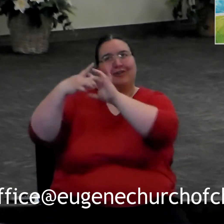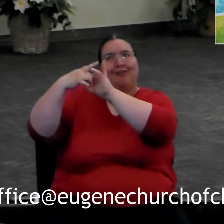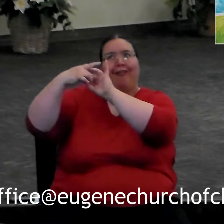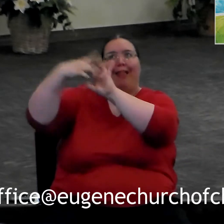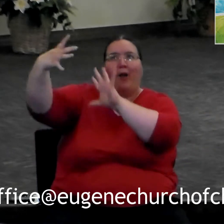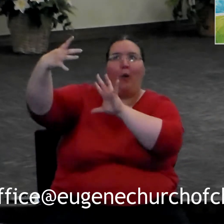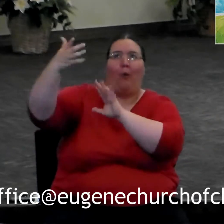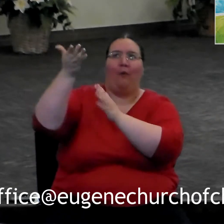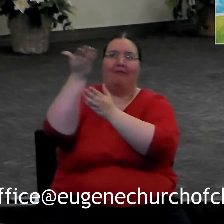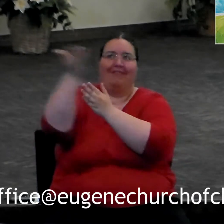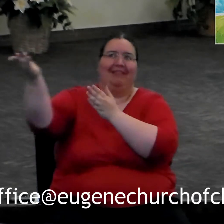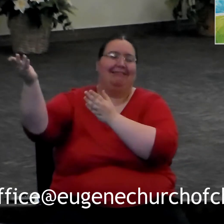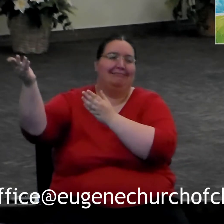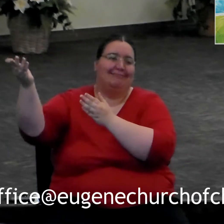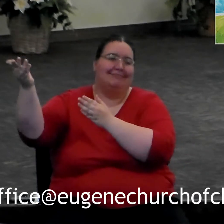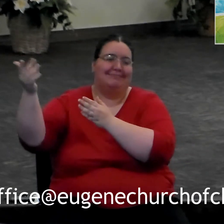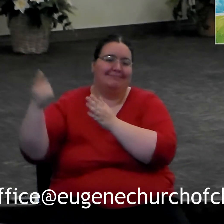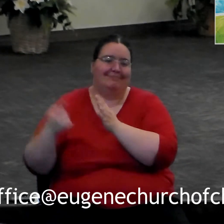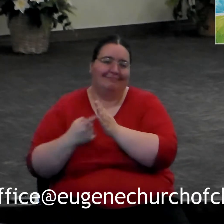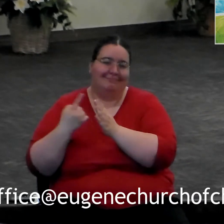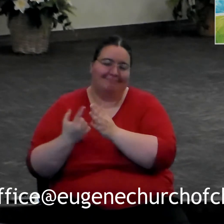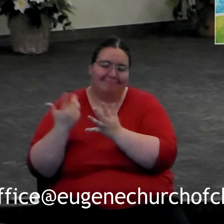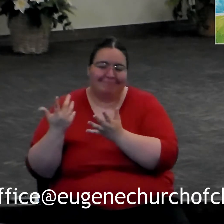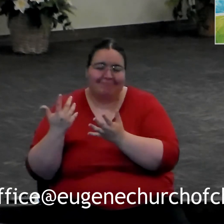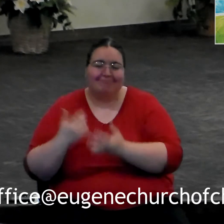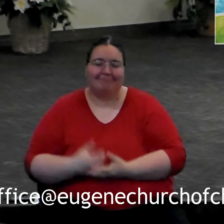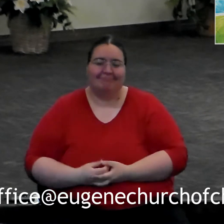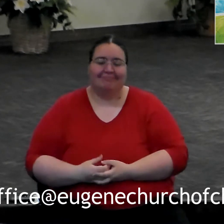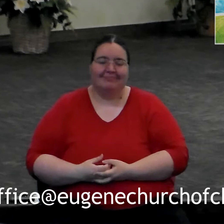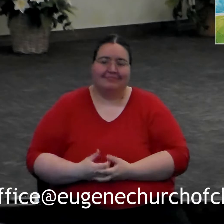I have a hard time letting go of things I want to do, experiences I want to have.